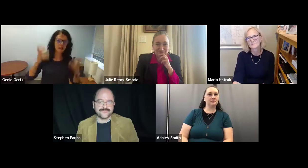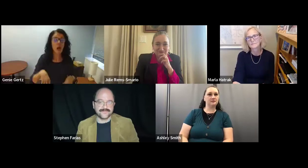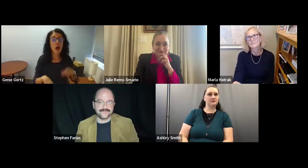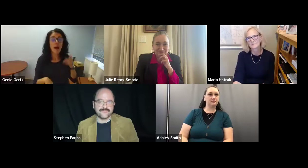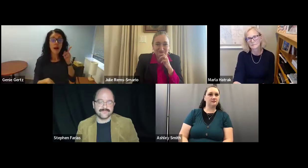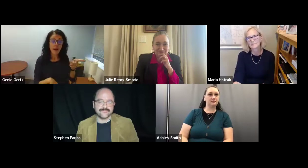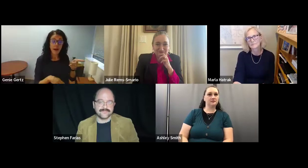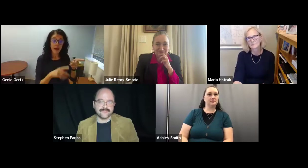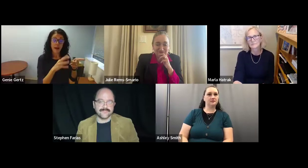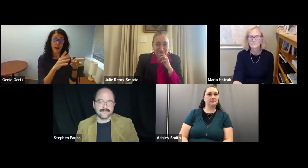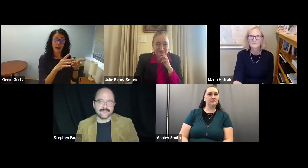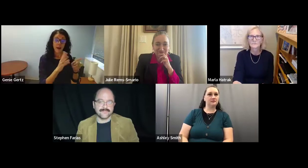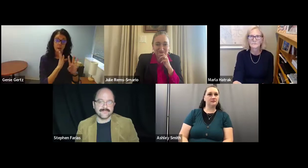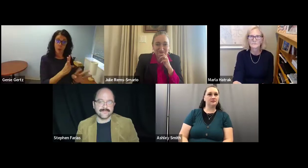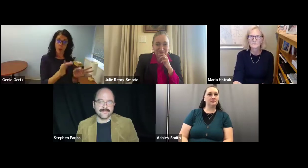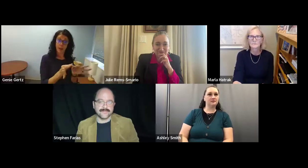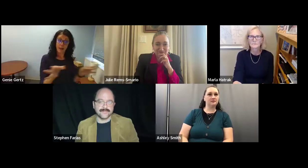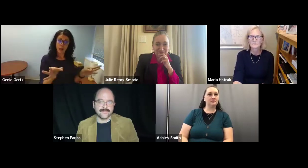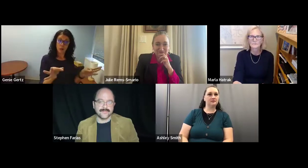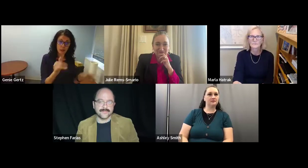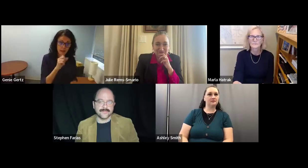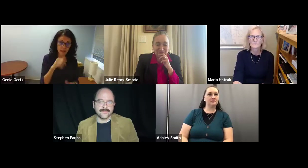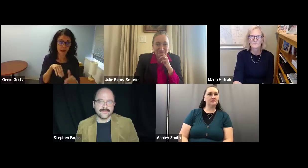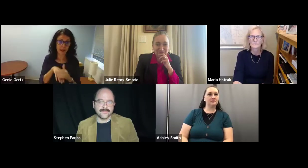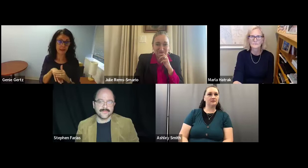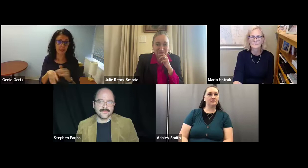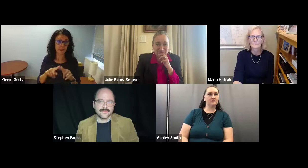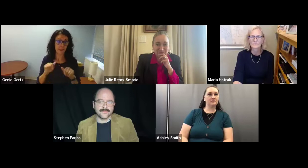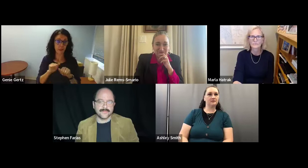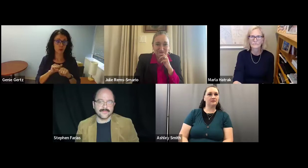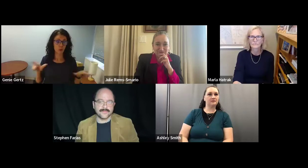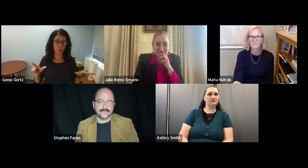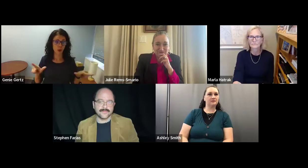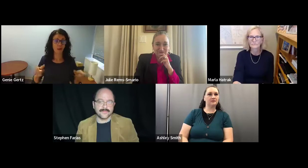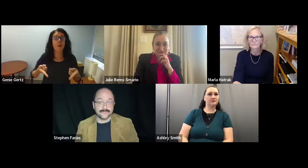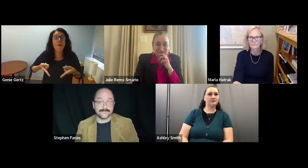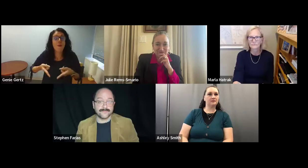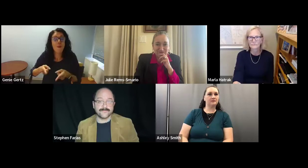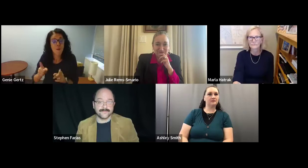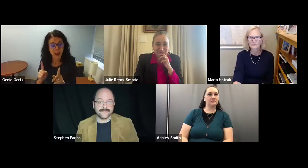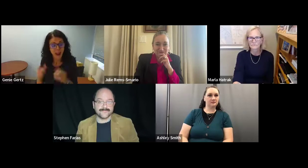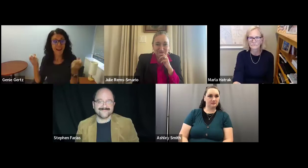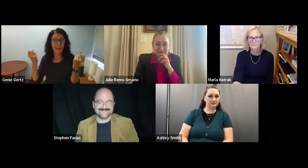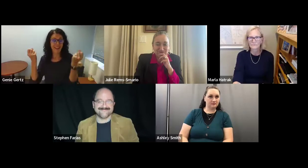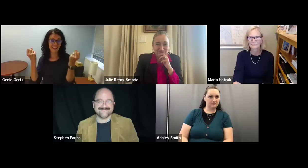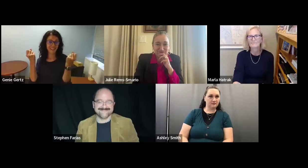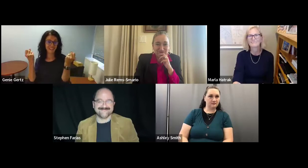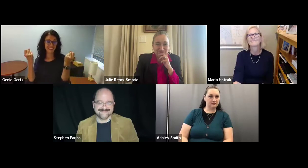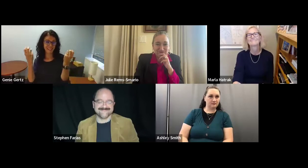wins, however you want to sign win, right? People who use spoken language are not accessible to everything if